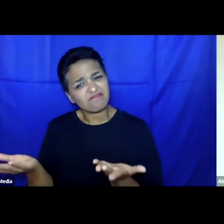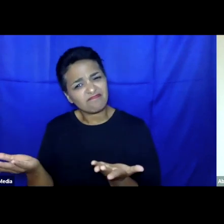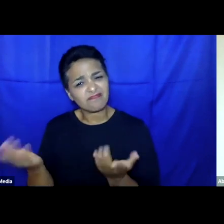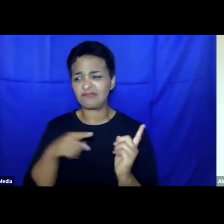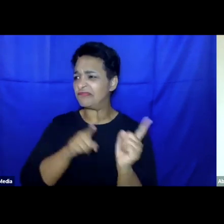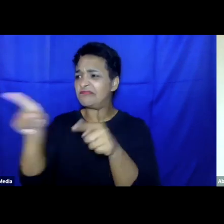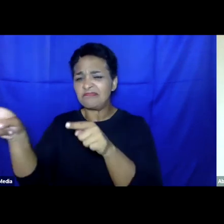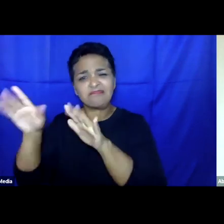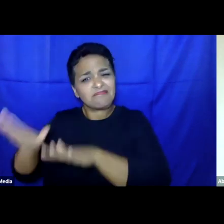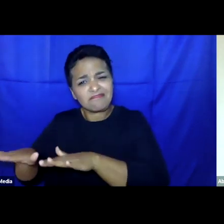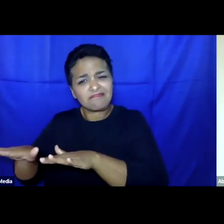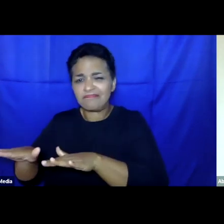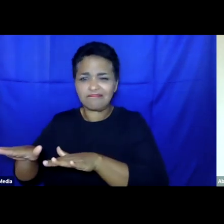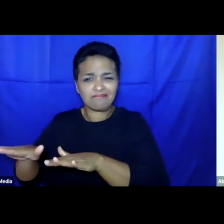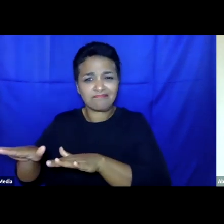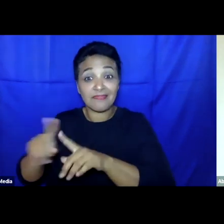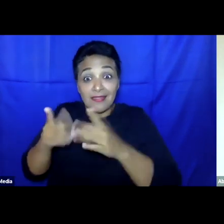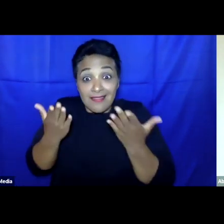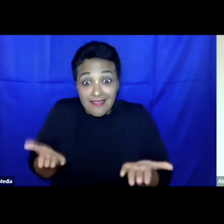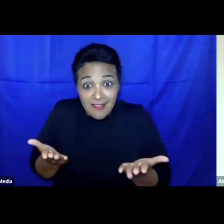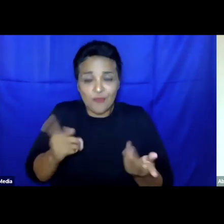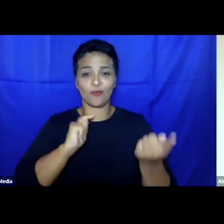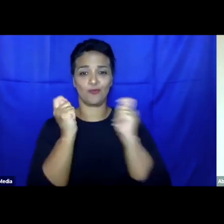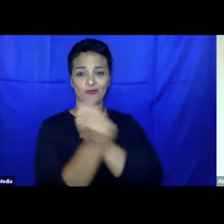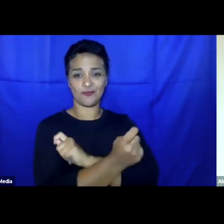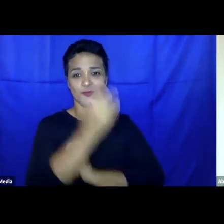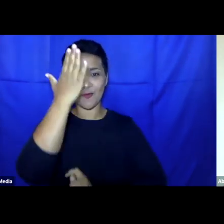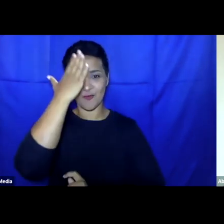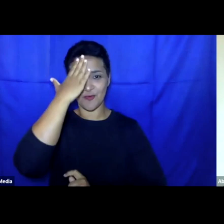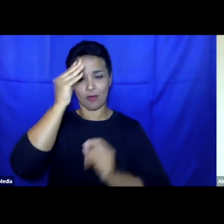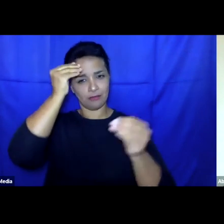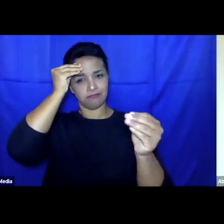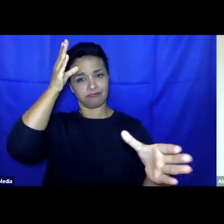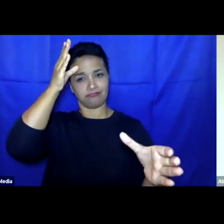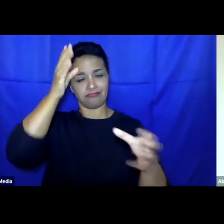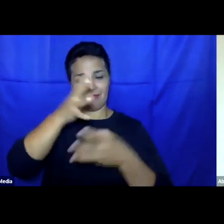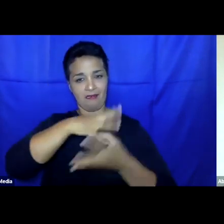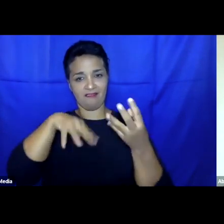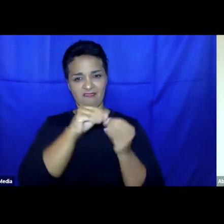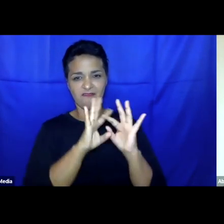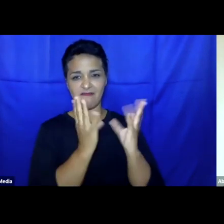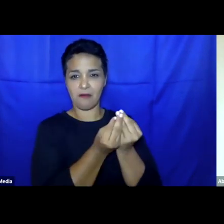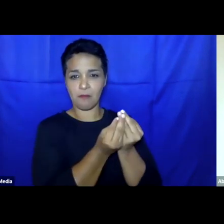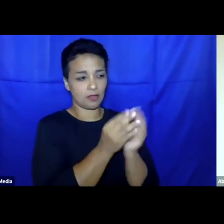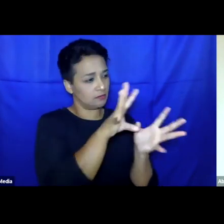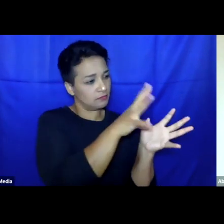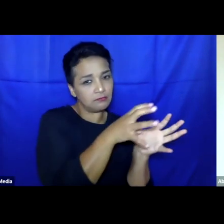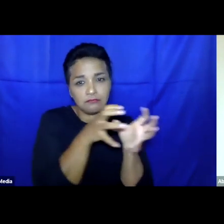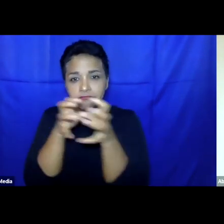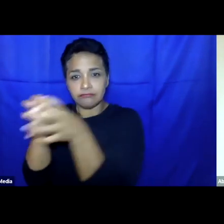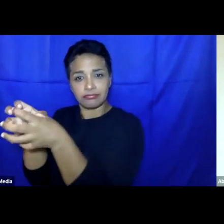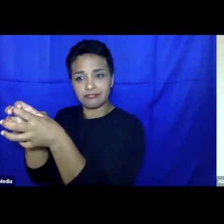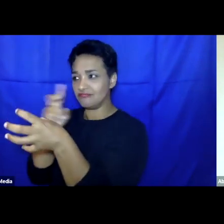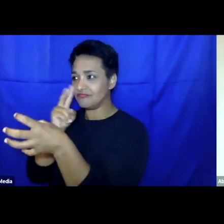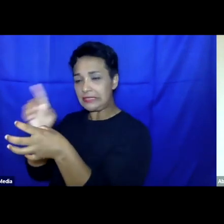for years. But now he's coming with most of his families, back and seeing, a different, thing